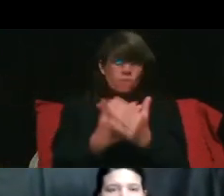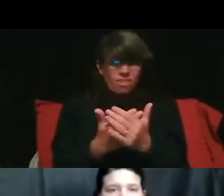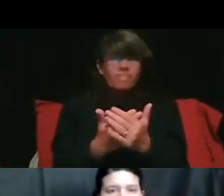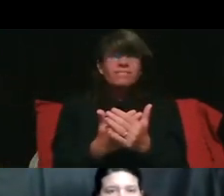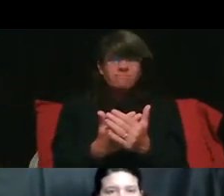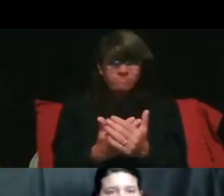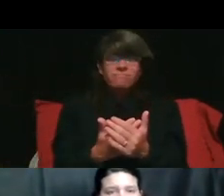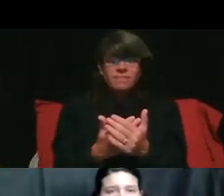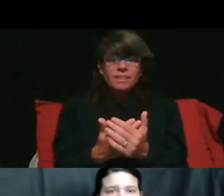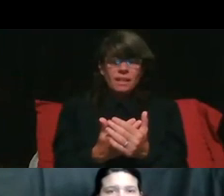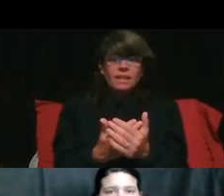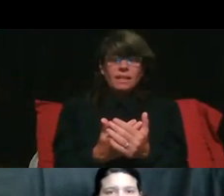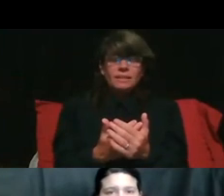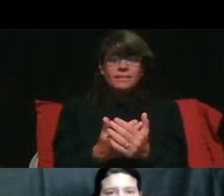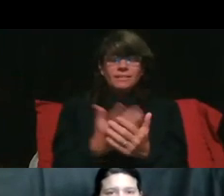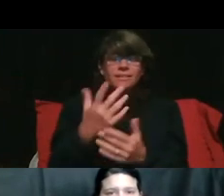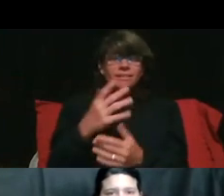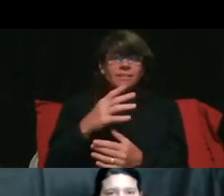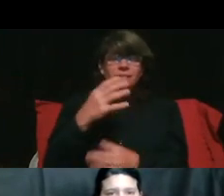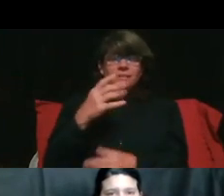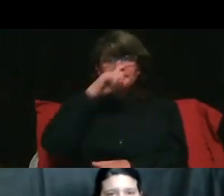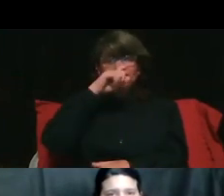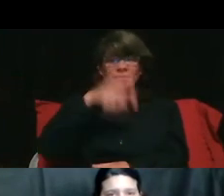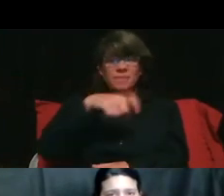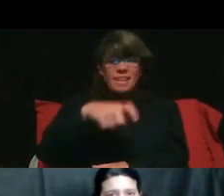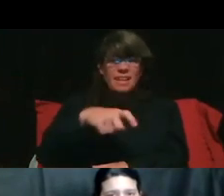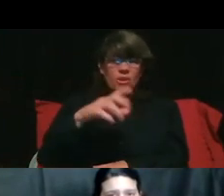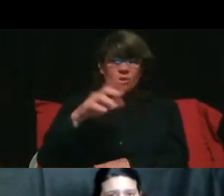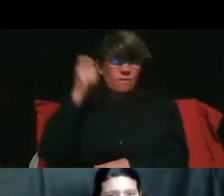is eagle feather and a drum.